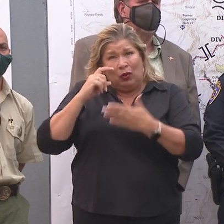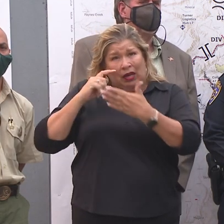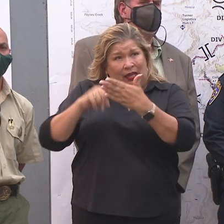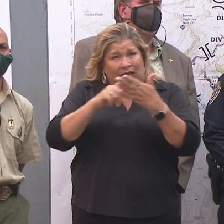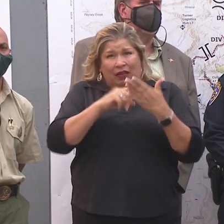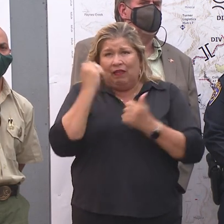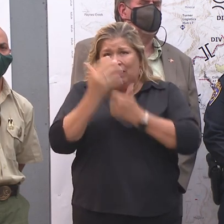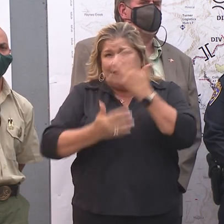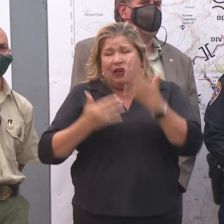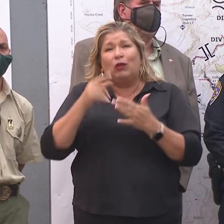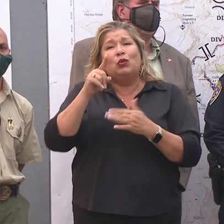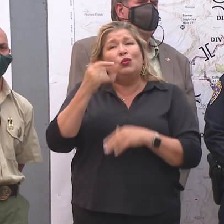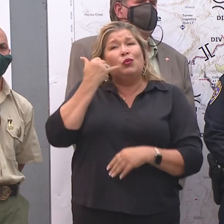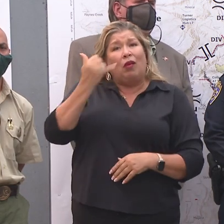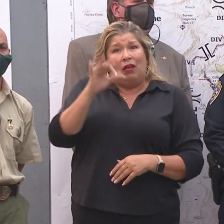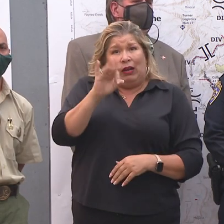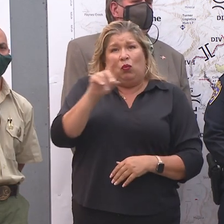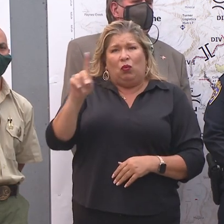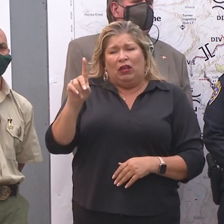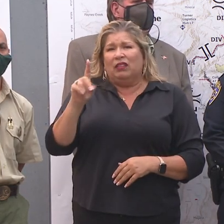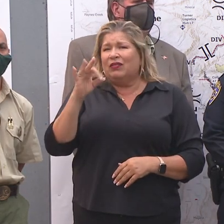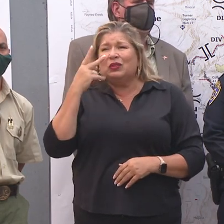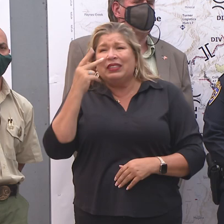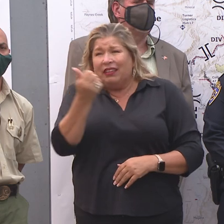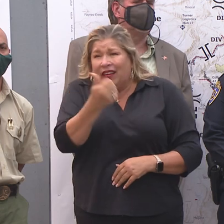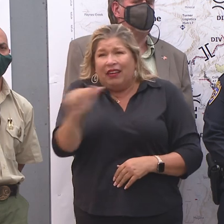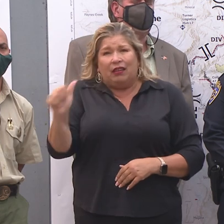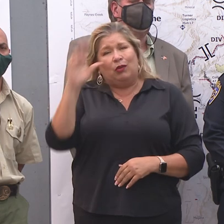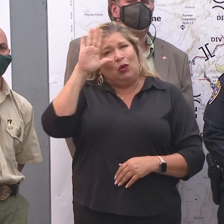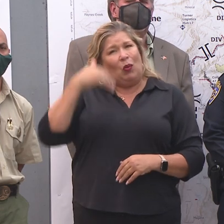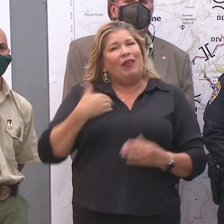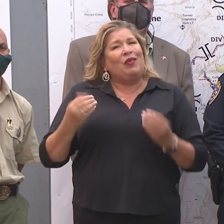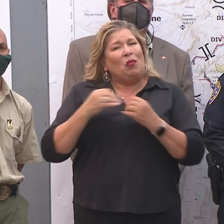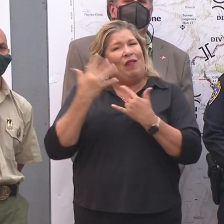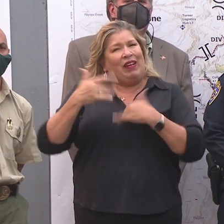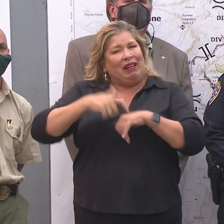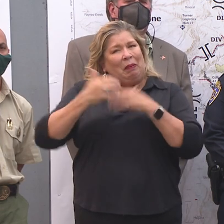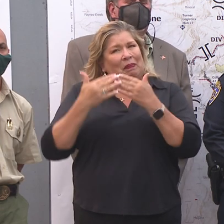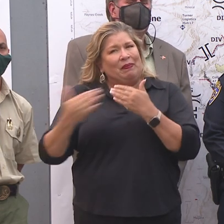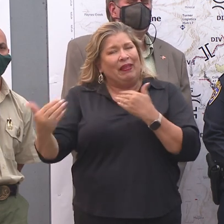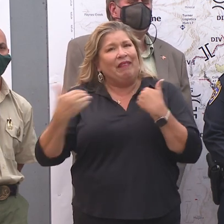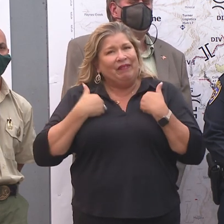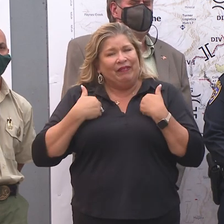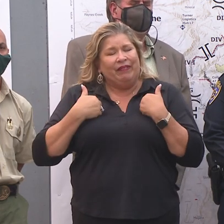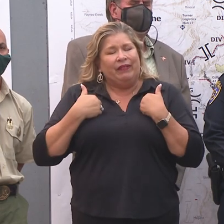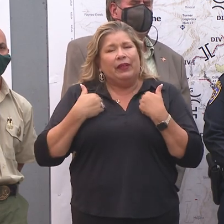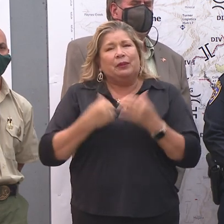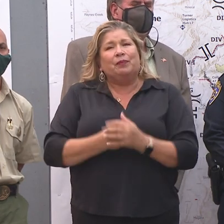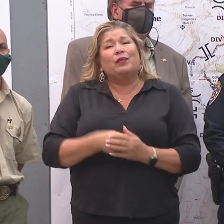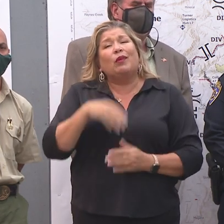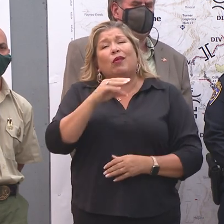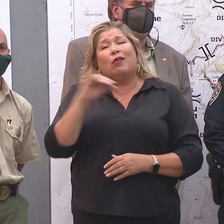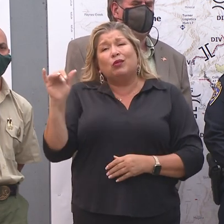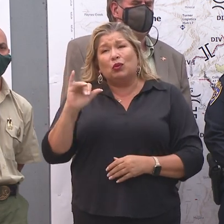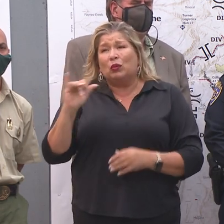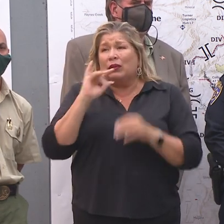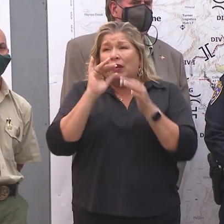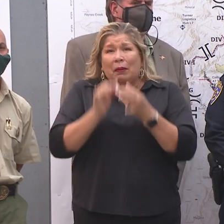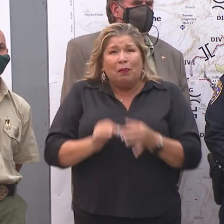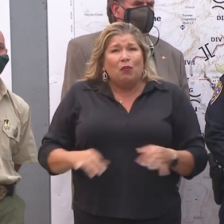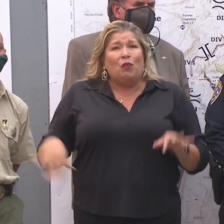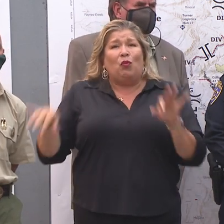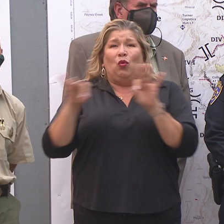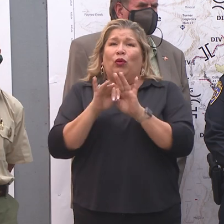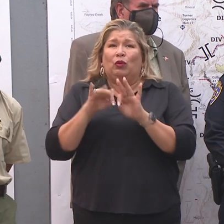call 911, and know that we have a long way to go. And it's important that we do this. There